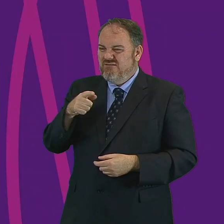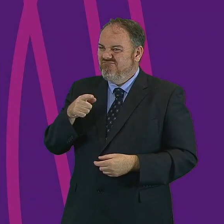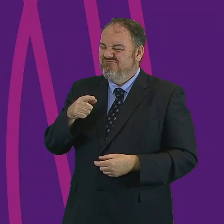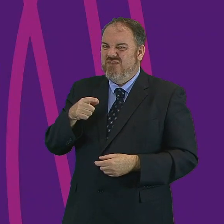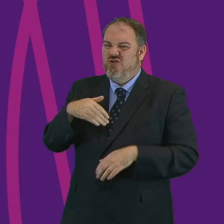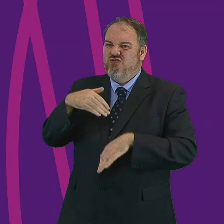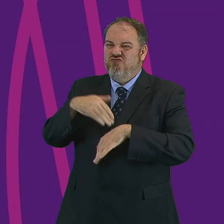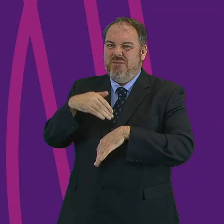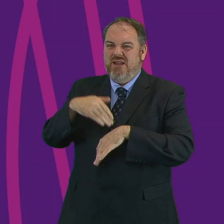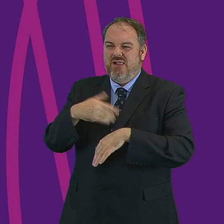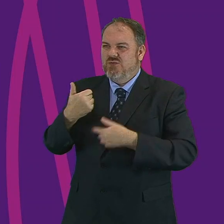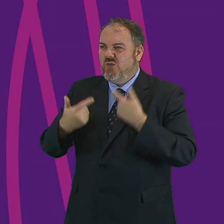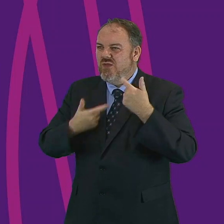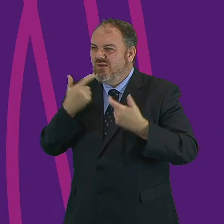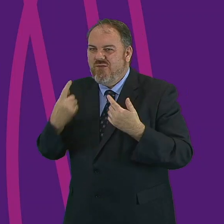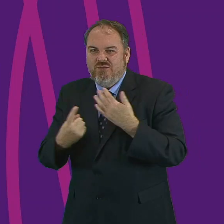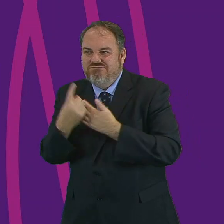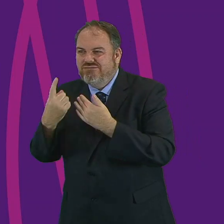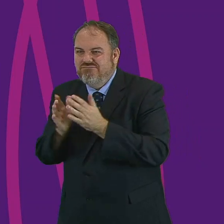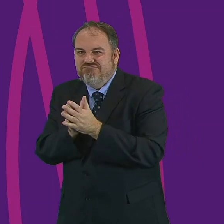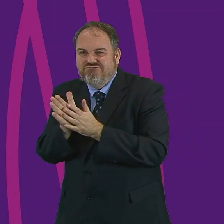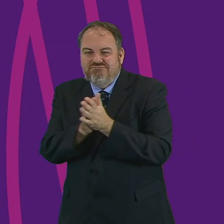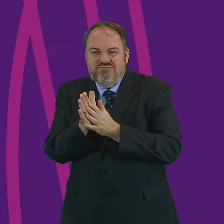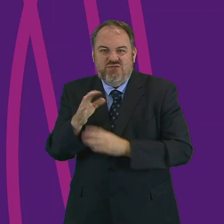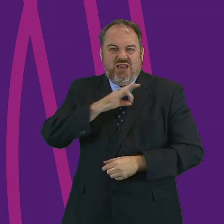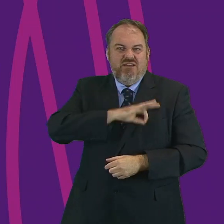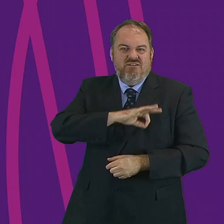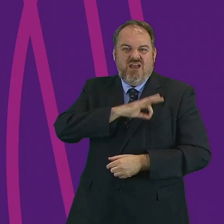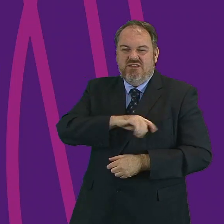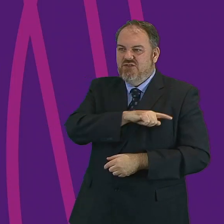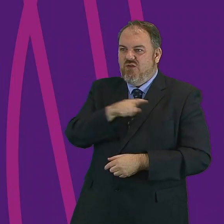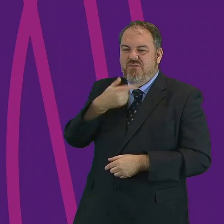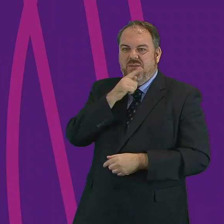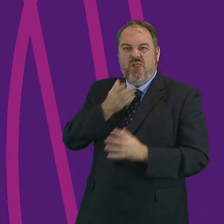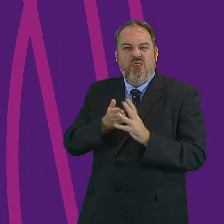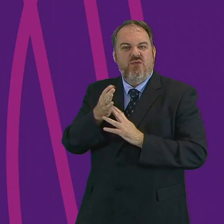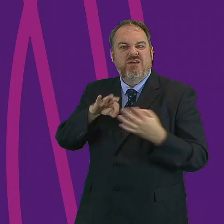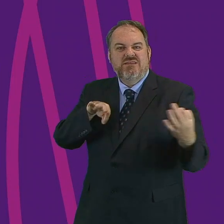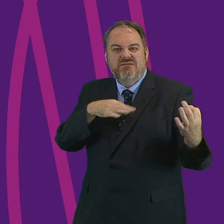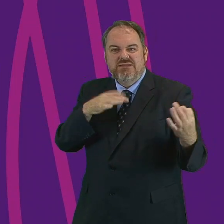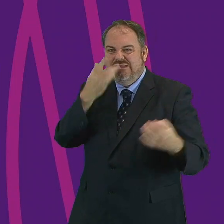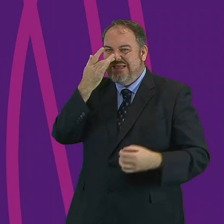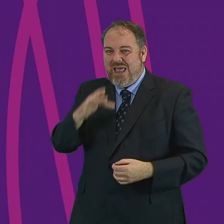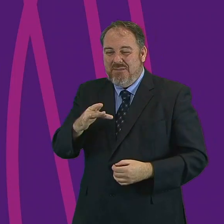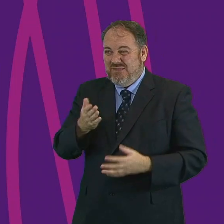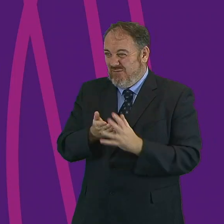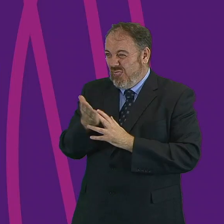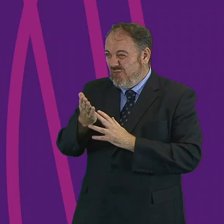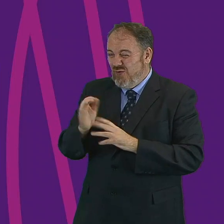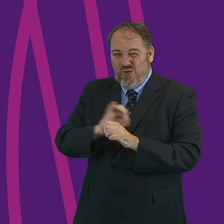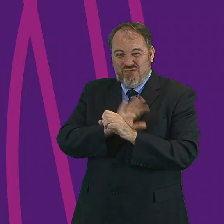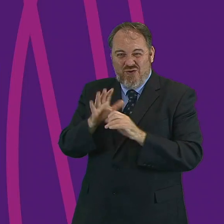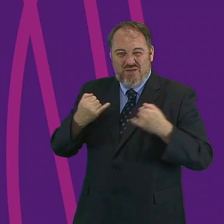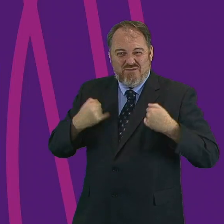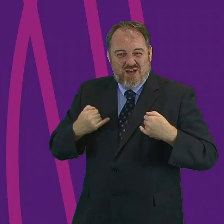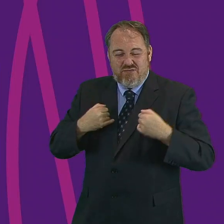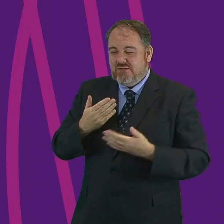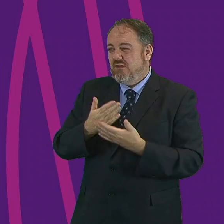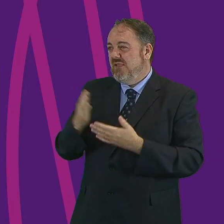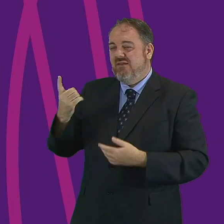rare ray of sunshine when the High Court found in favour of the Financial Contact Authority's test case over